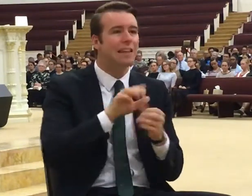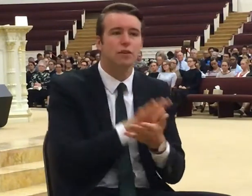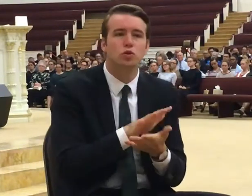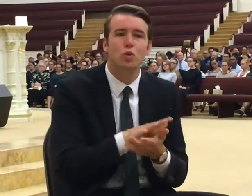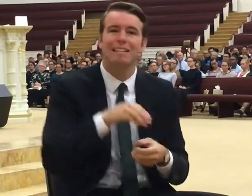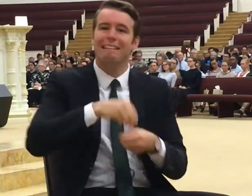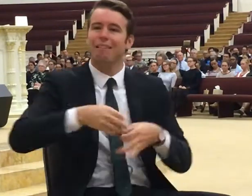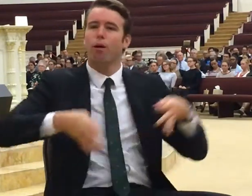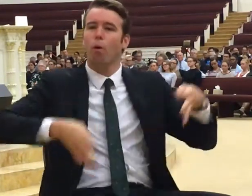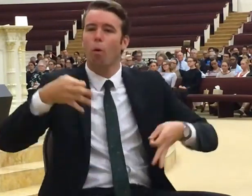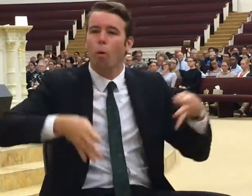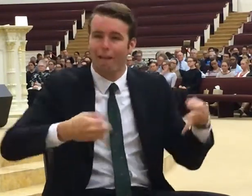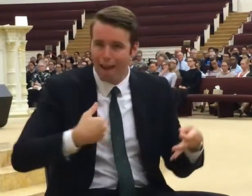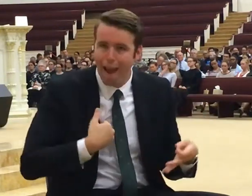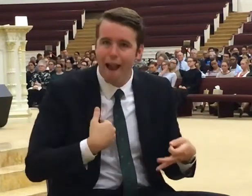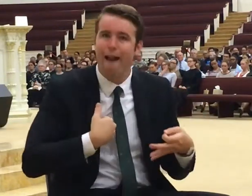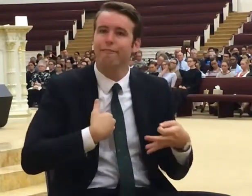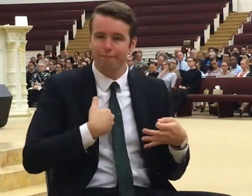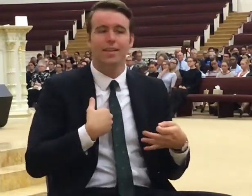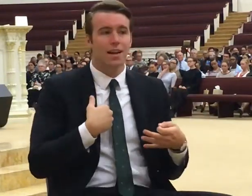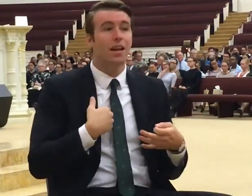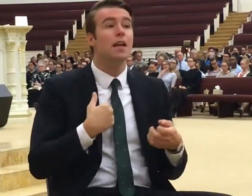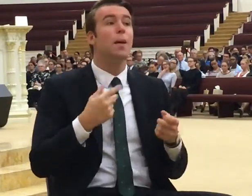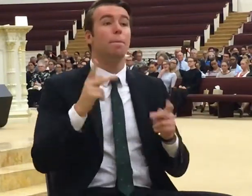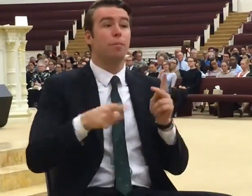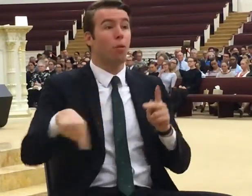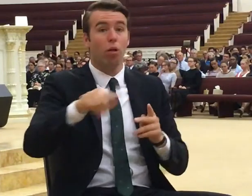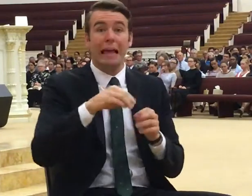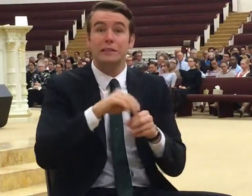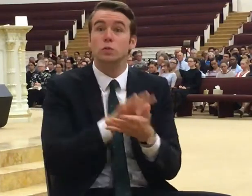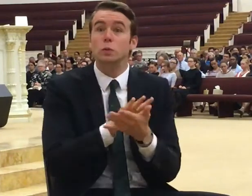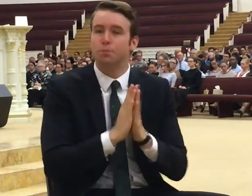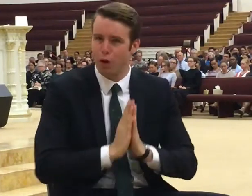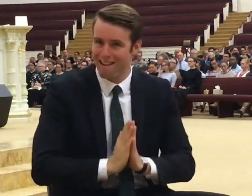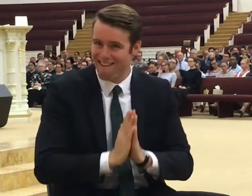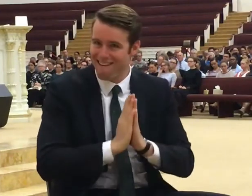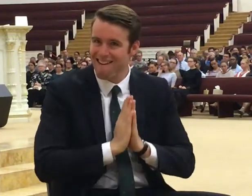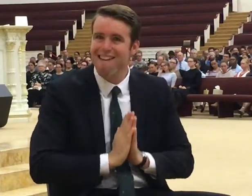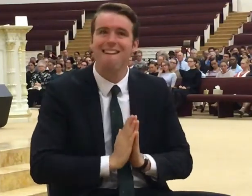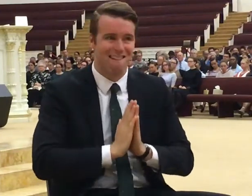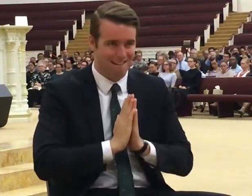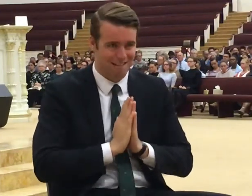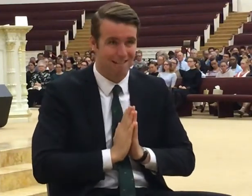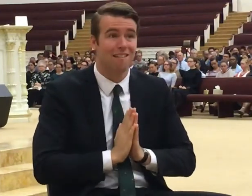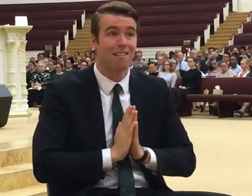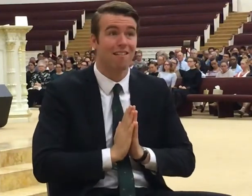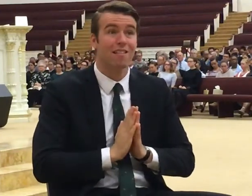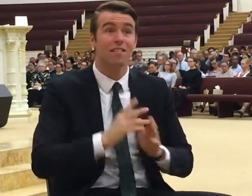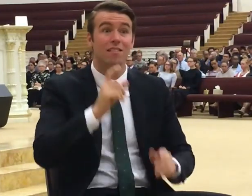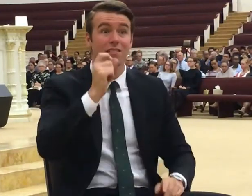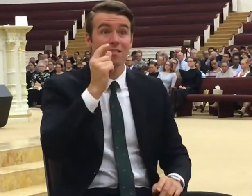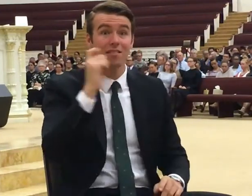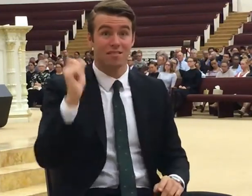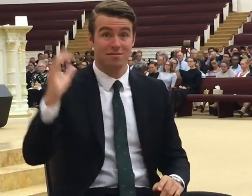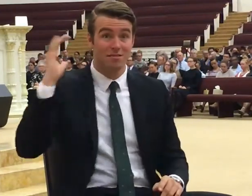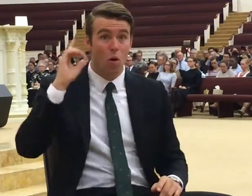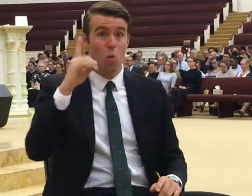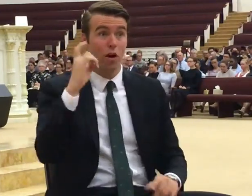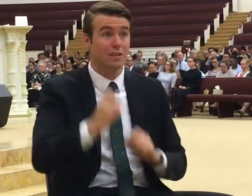our courthouses. There was prayer in school. To have spoken against